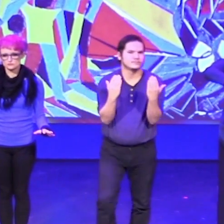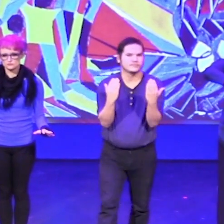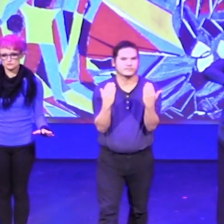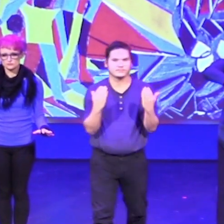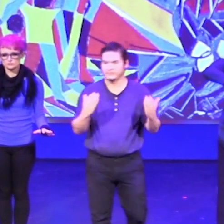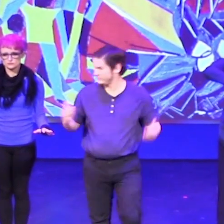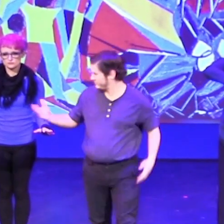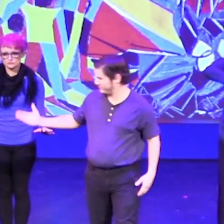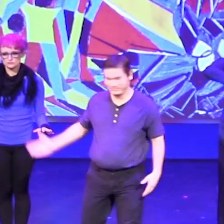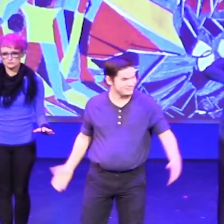cannot.